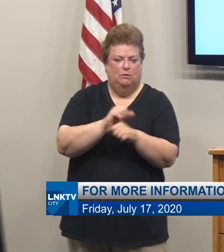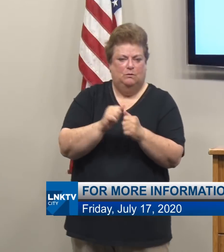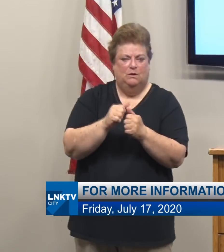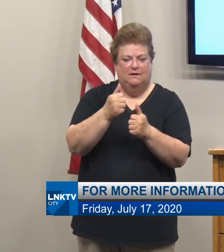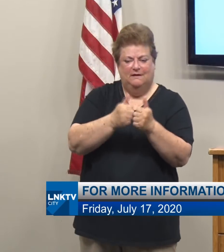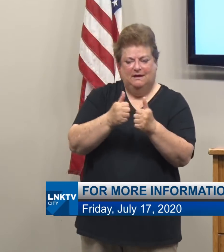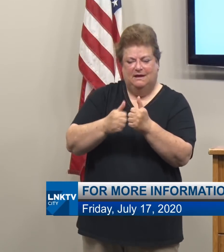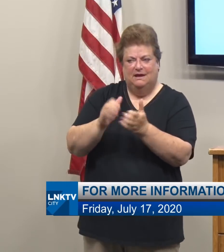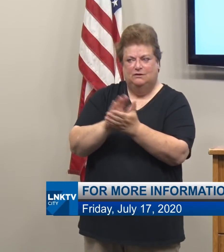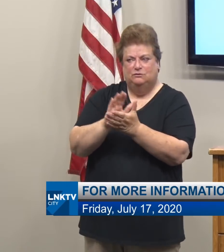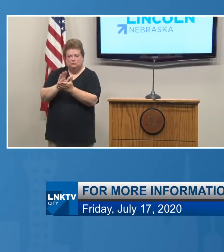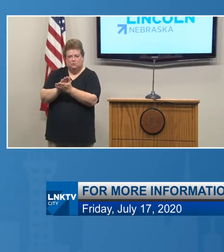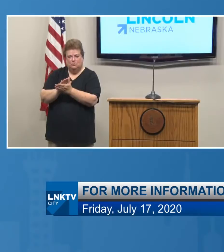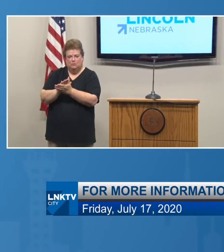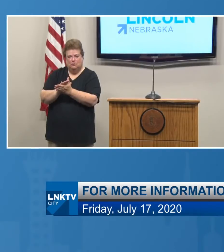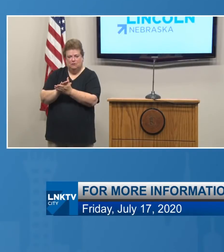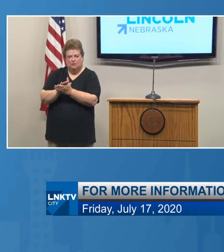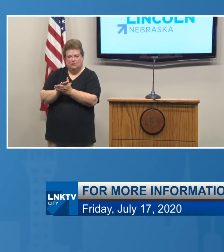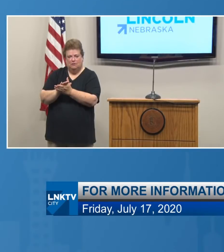district